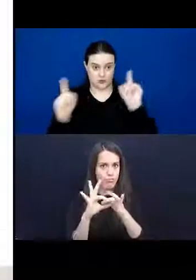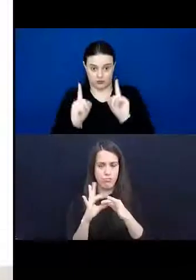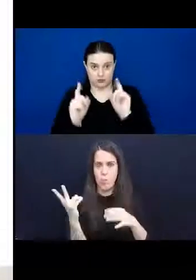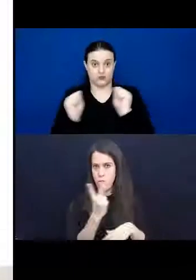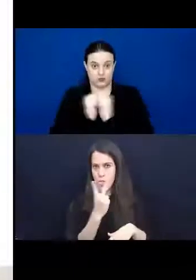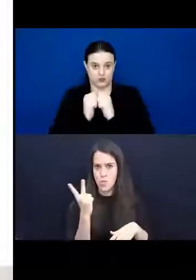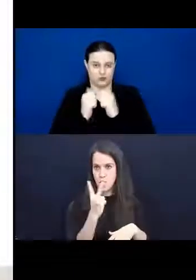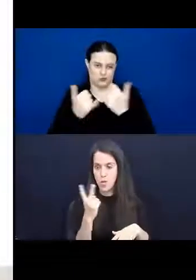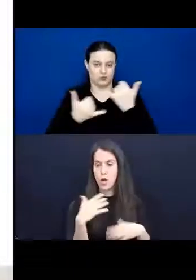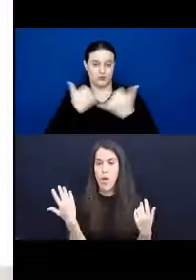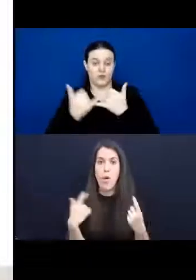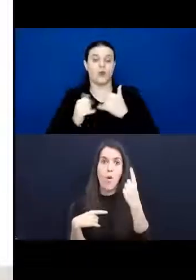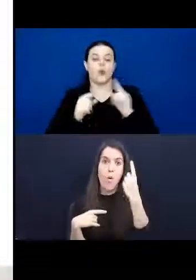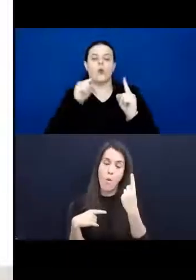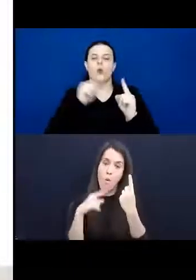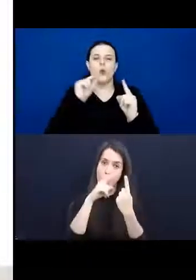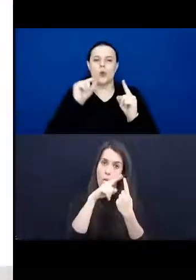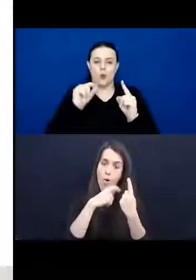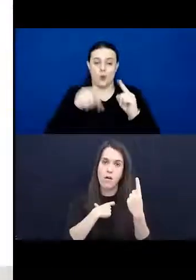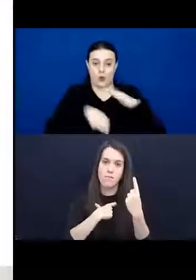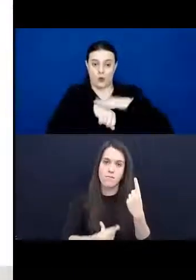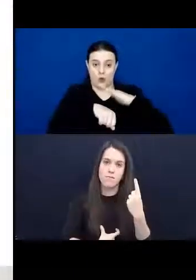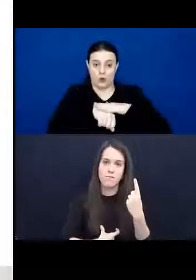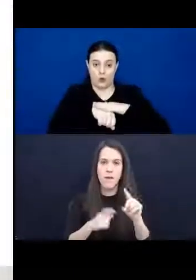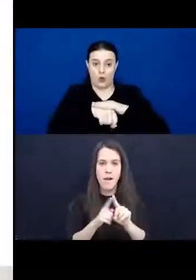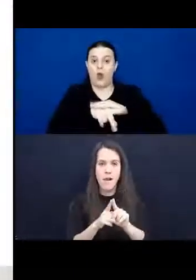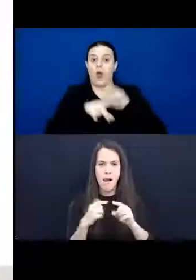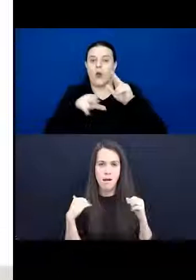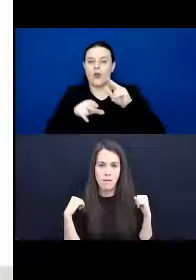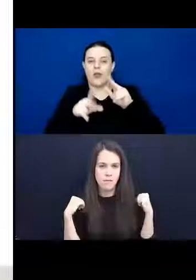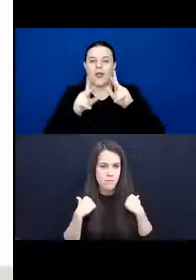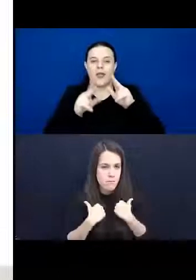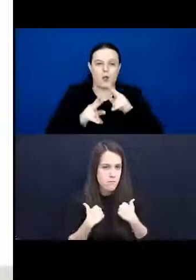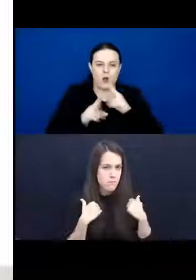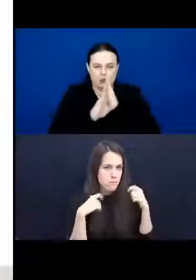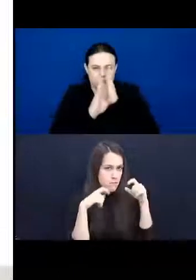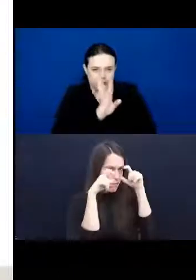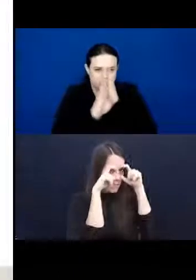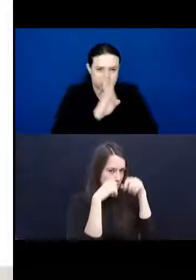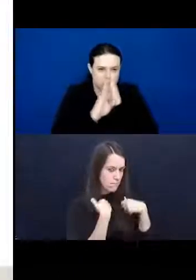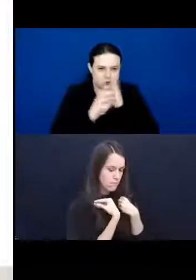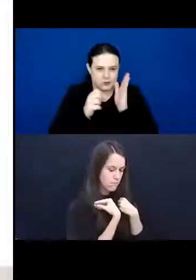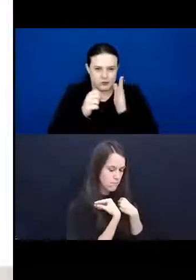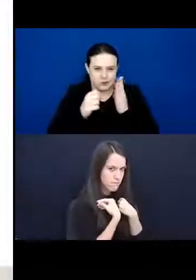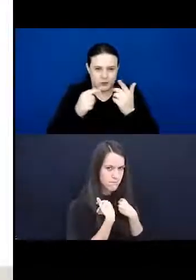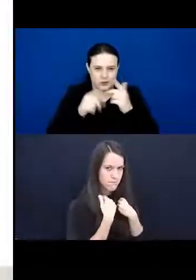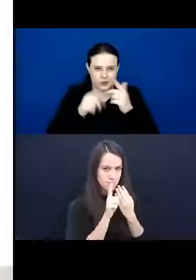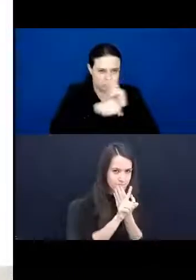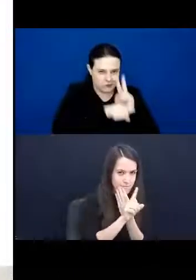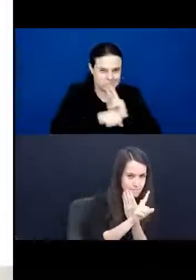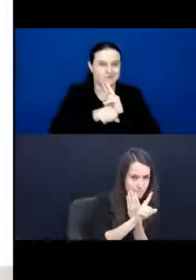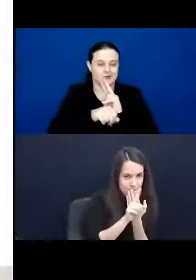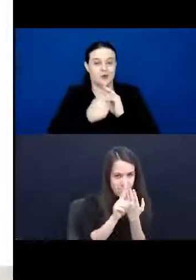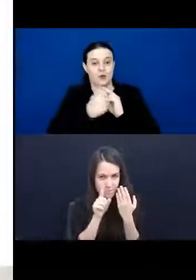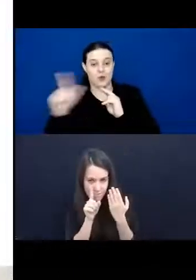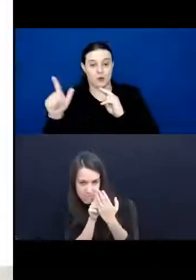player assumes the role of a secret agent, and this person is wearing the haptic